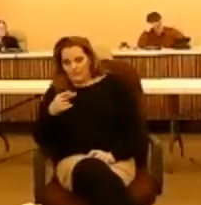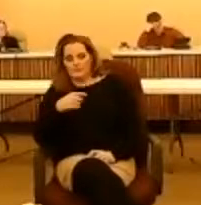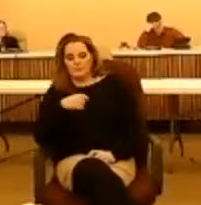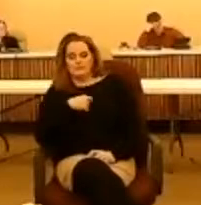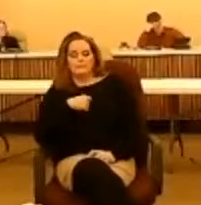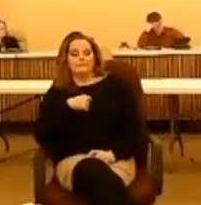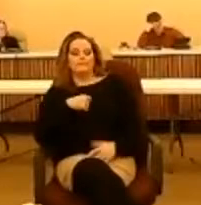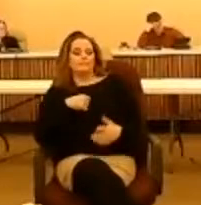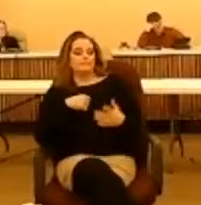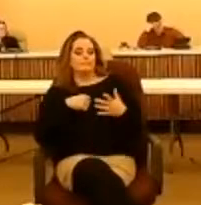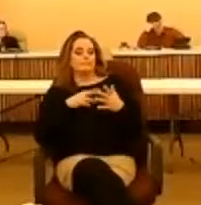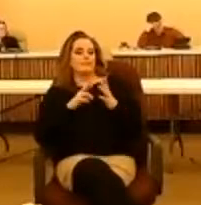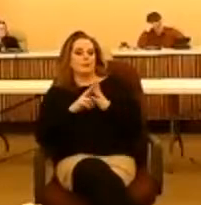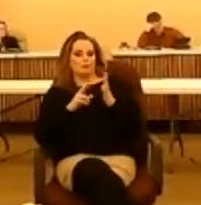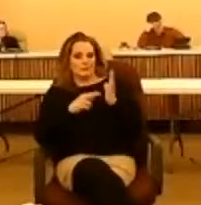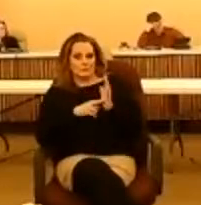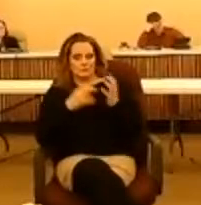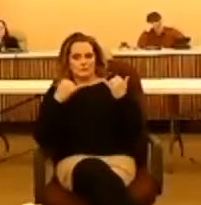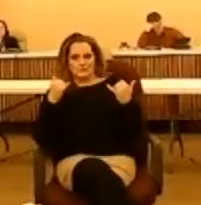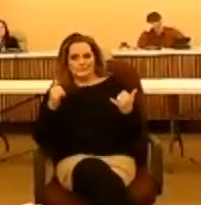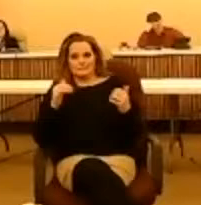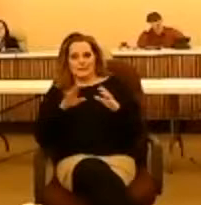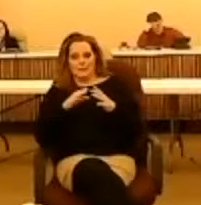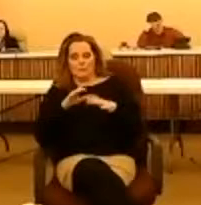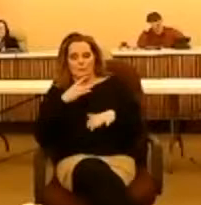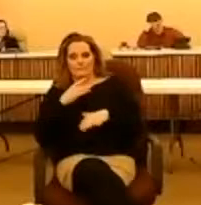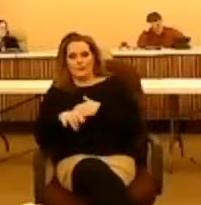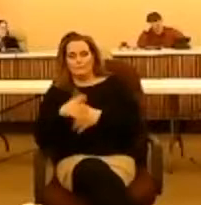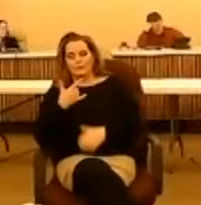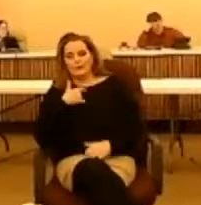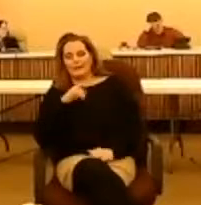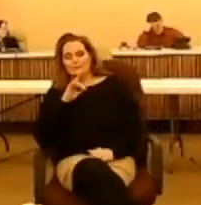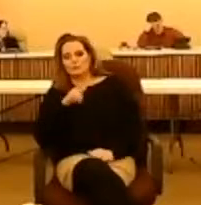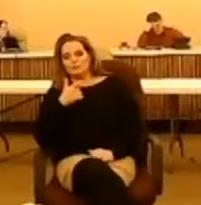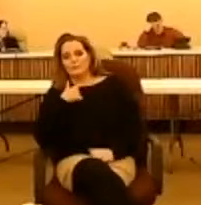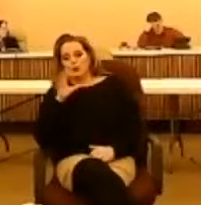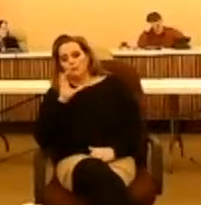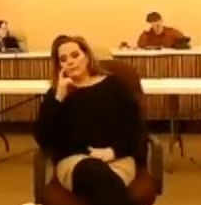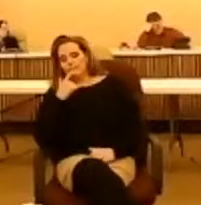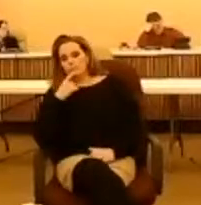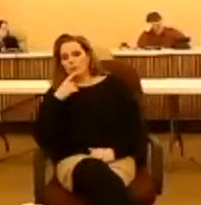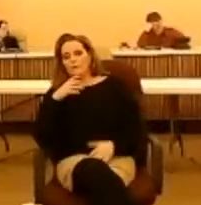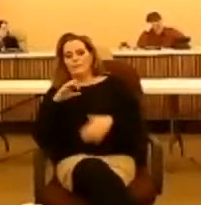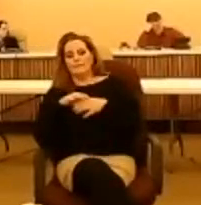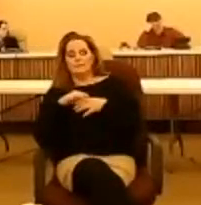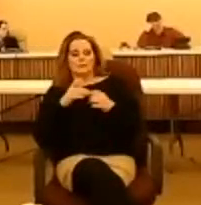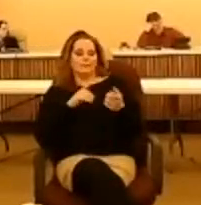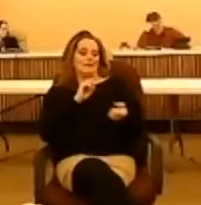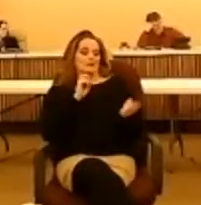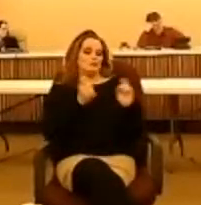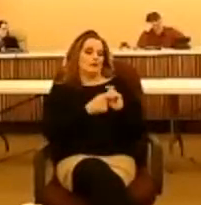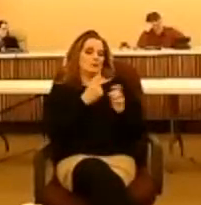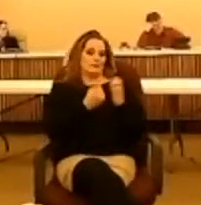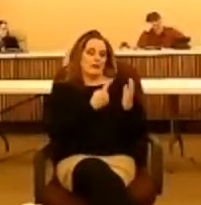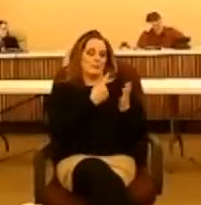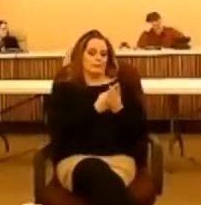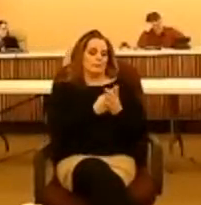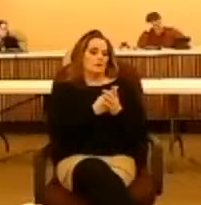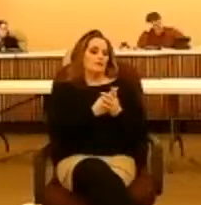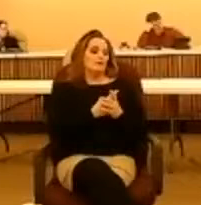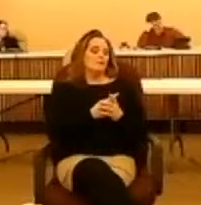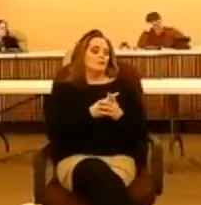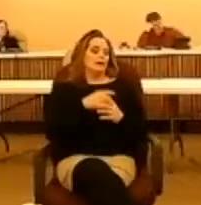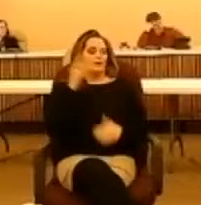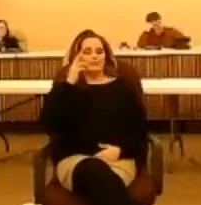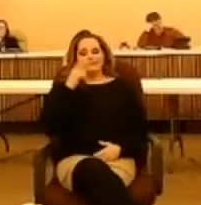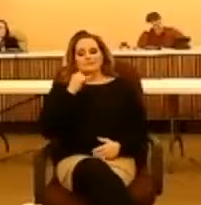now open, and I'm sure they're looking for volunteers. And I will note that they've changed the hours. They've shortened the hours because the last half hour